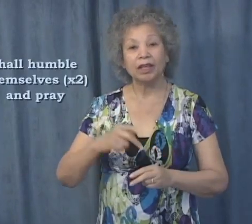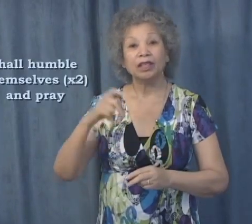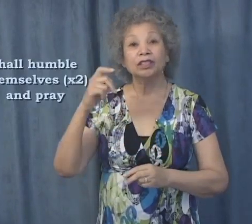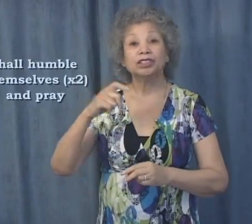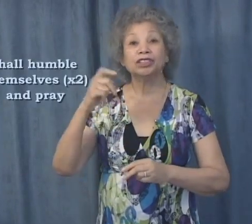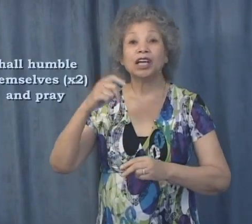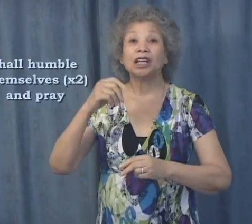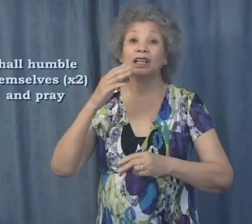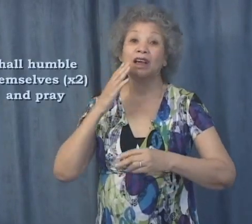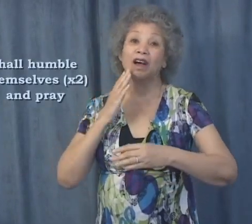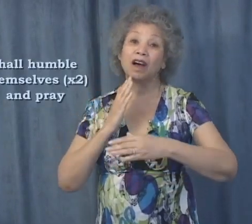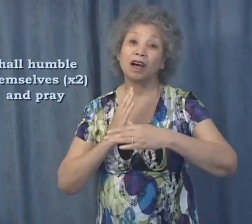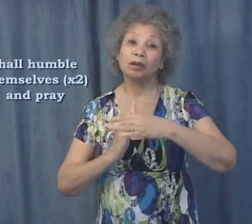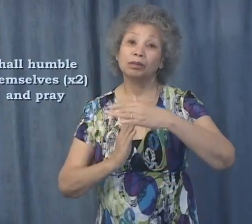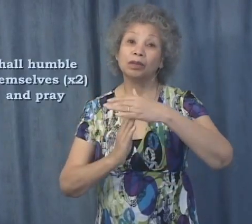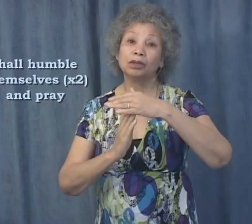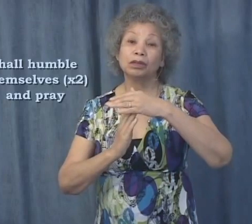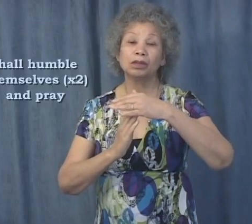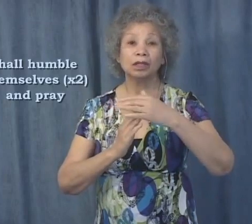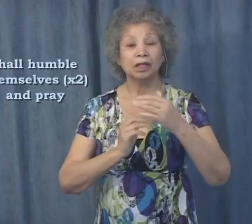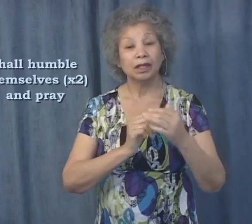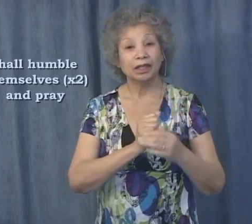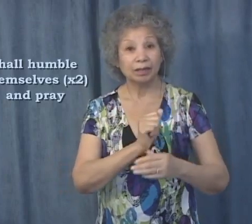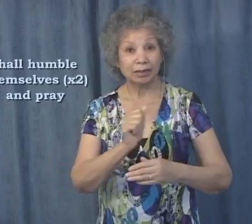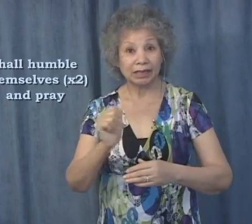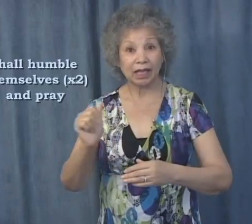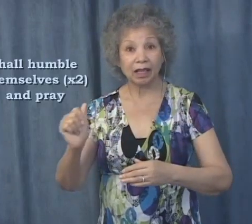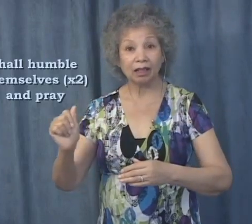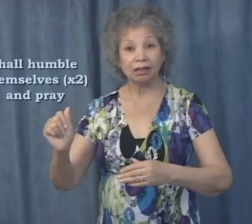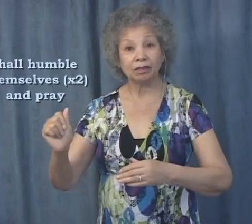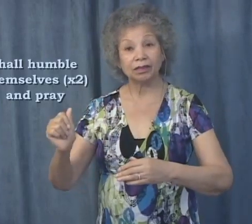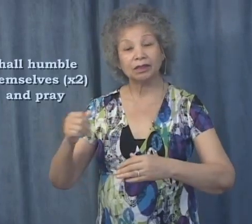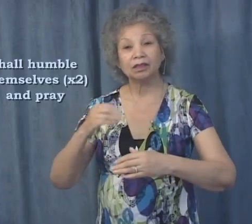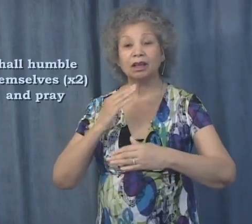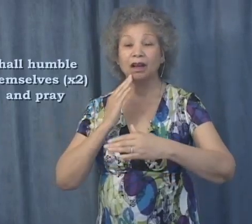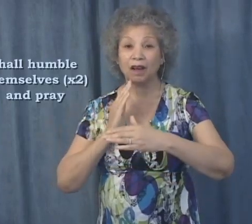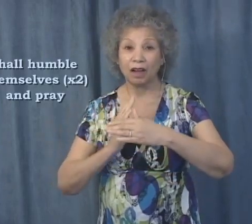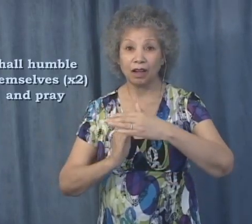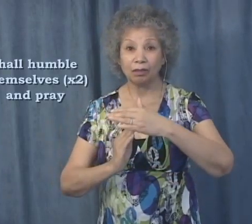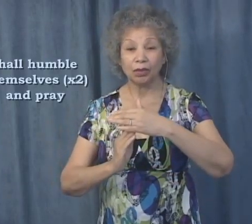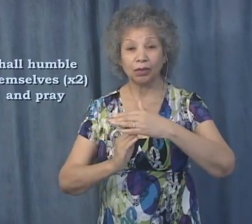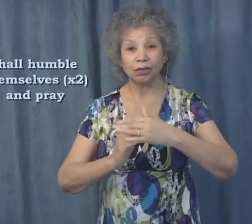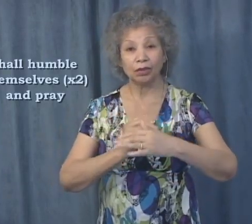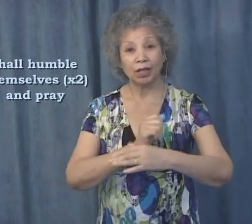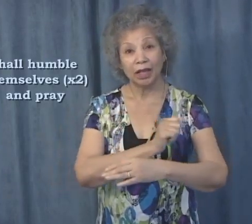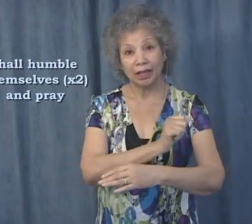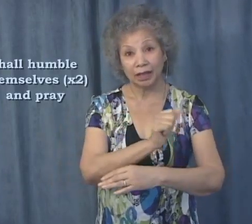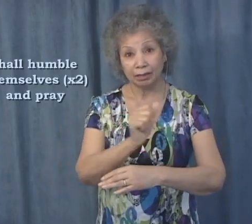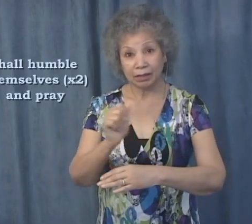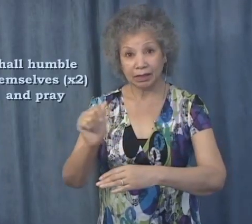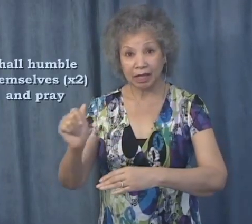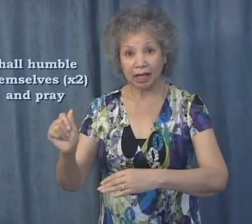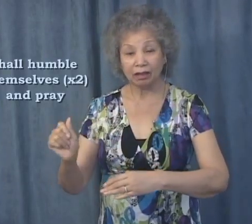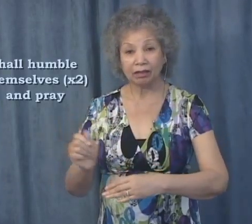shall humble themselves, humble themselves,